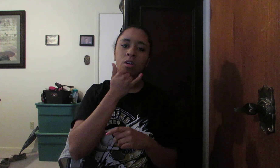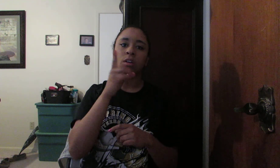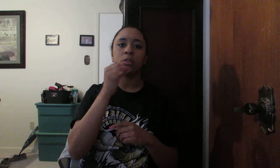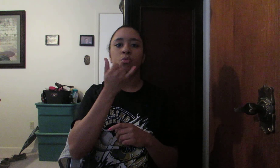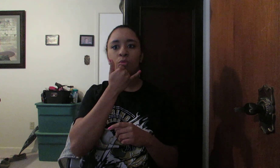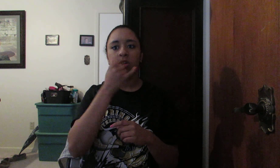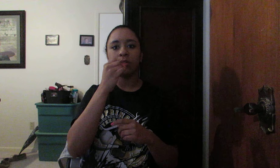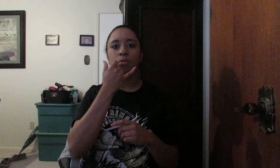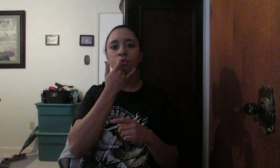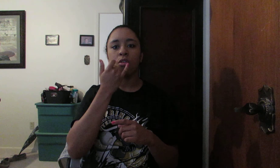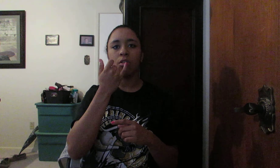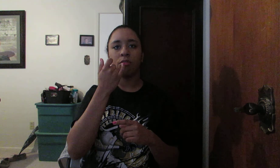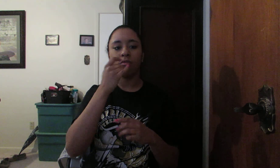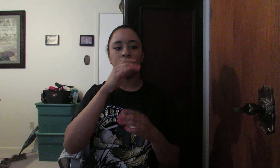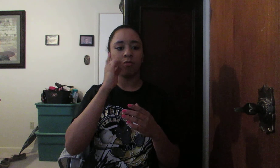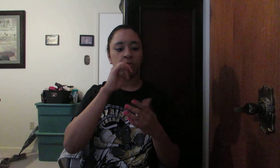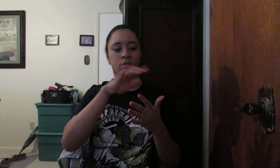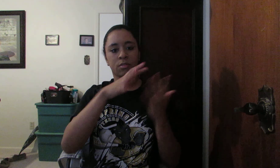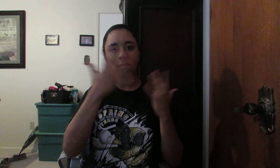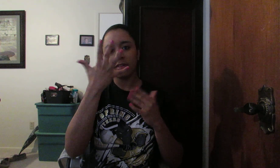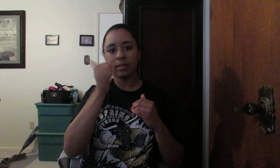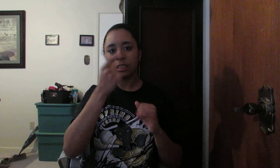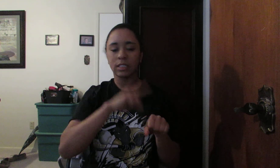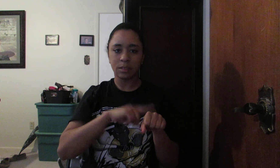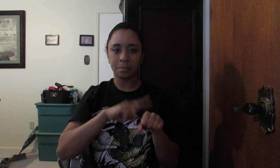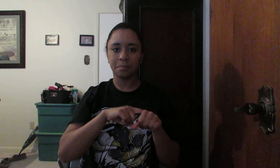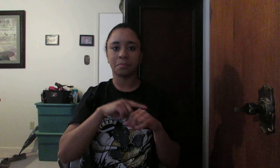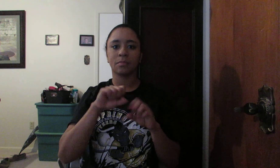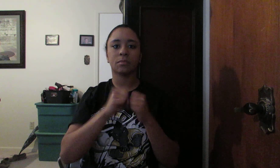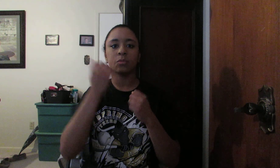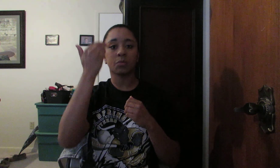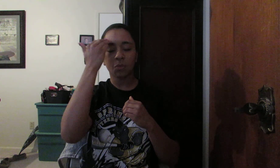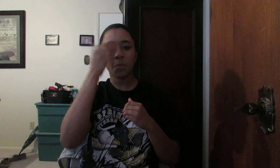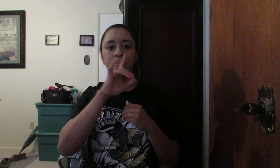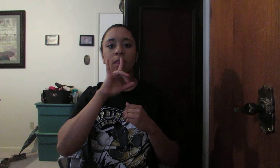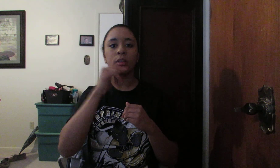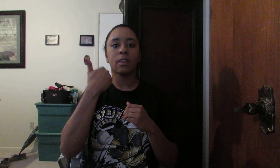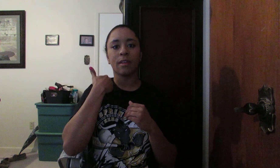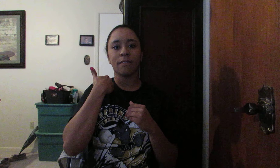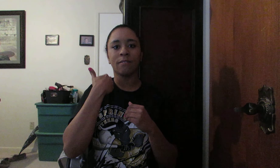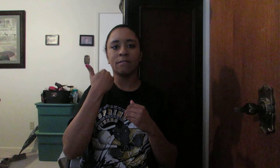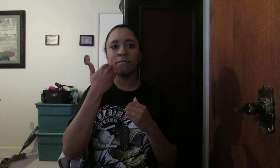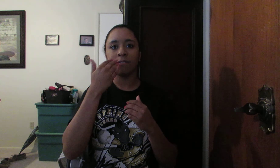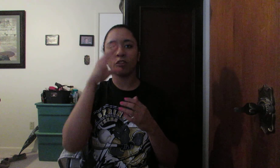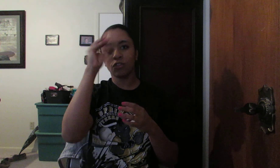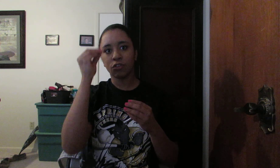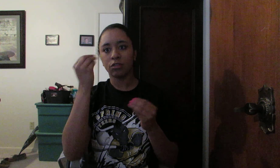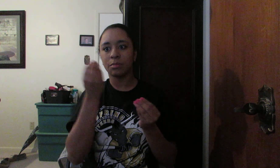and they did it wrong, 5 or 10 times, how do they know that they really have, you may have learned something wrong.